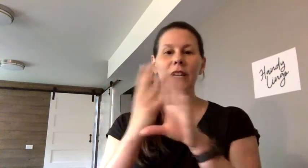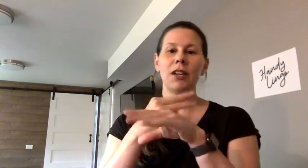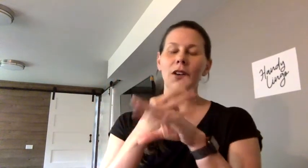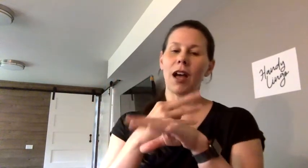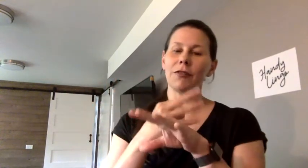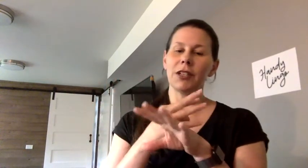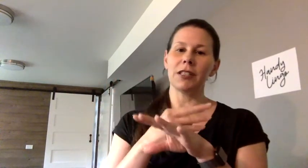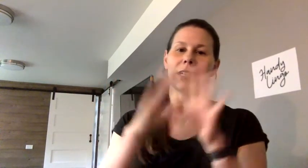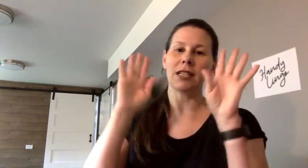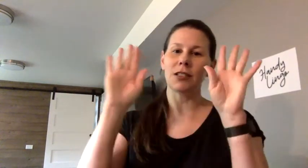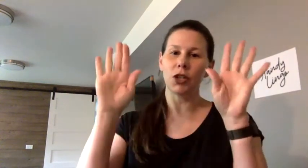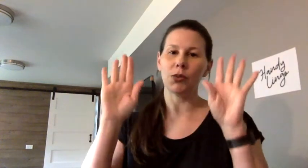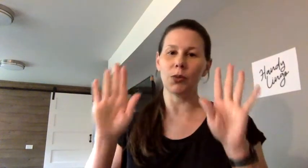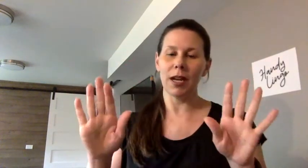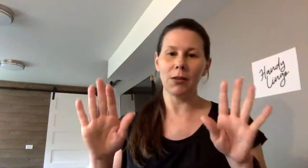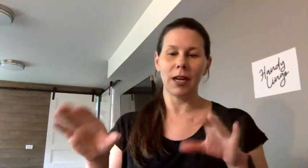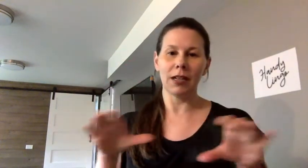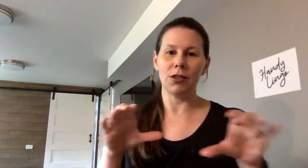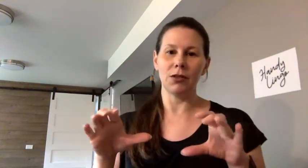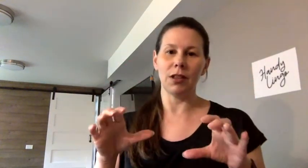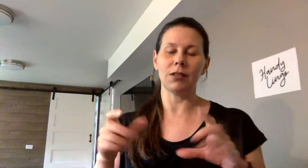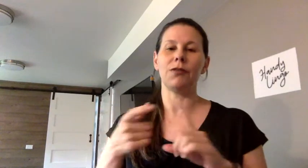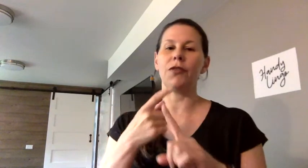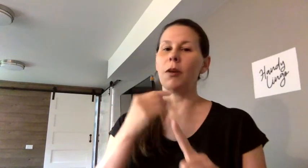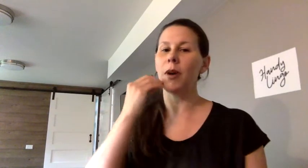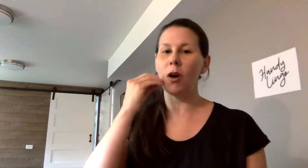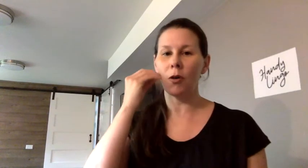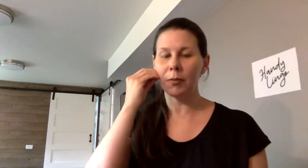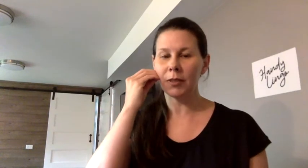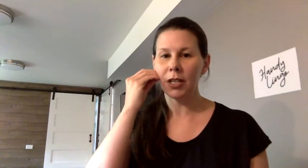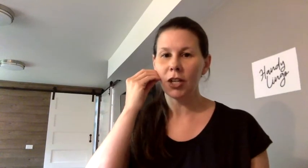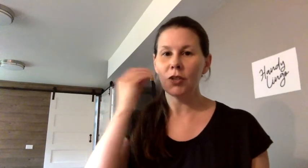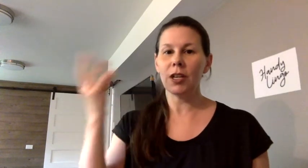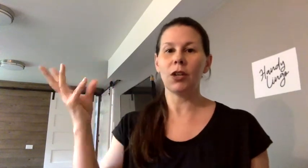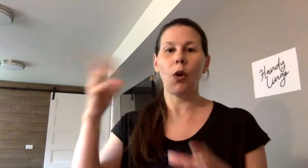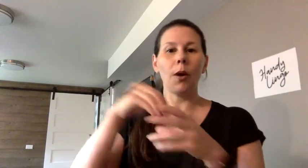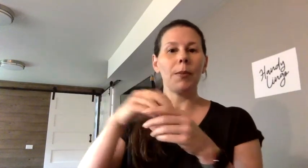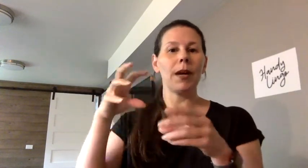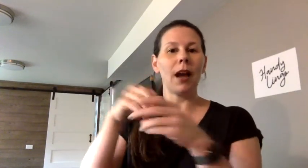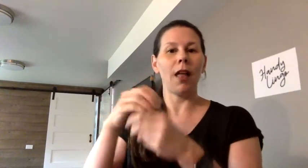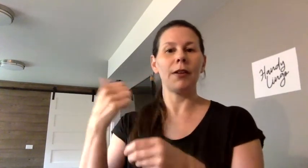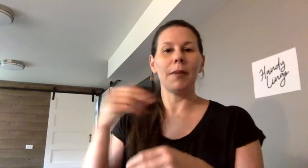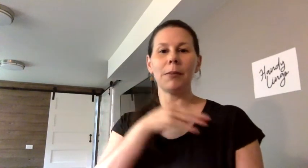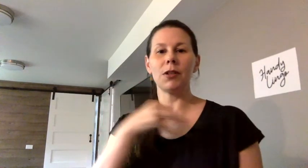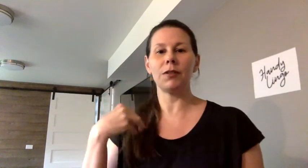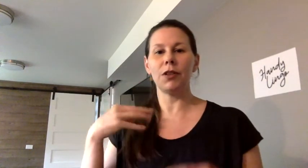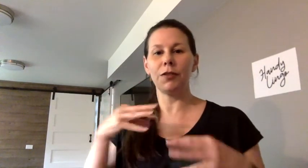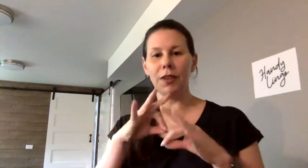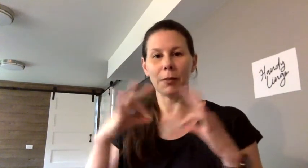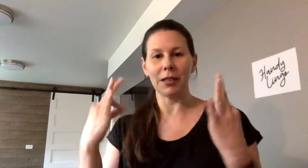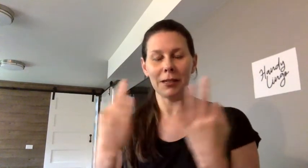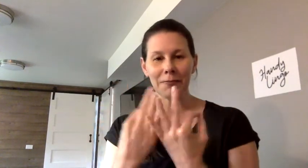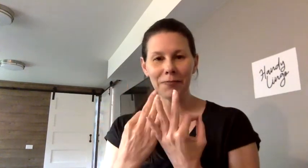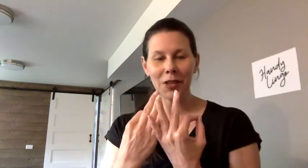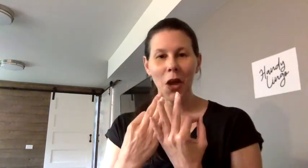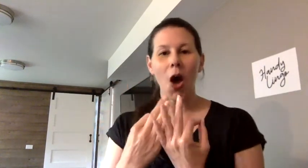video conferencing is a great way to do this. From home, you can incorporate other members of your family. All of